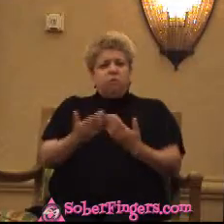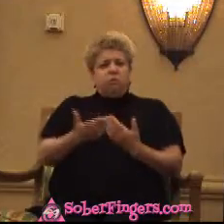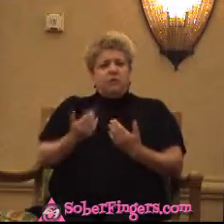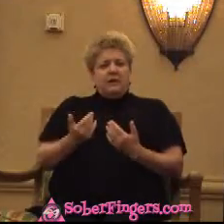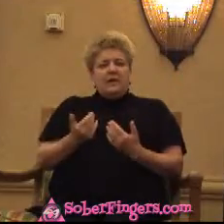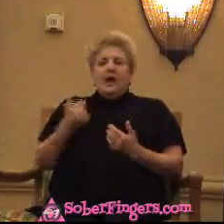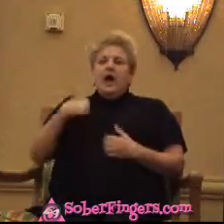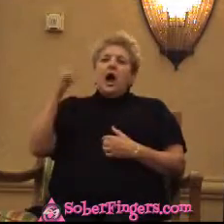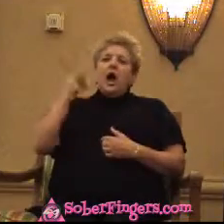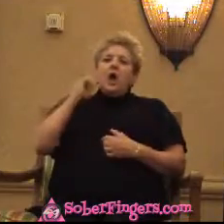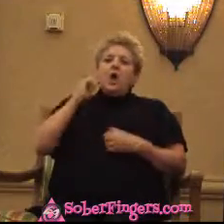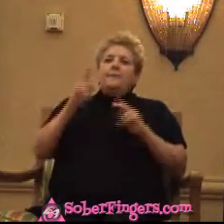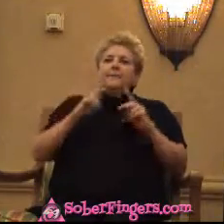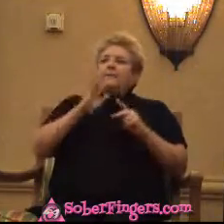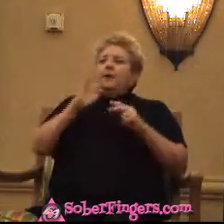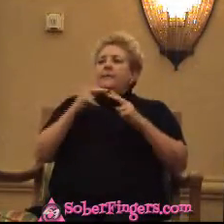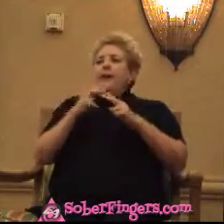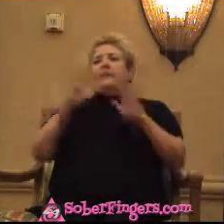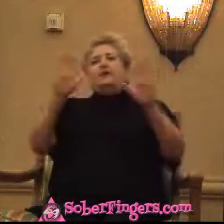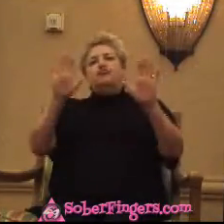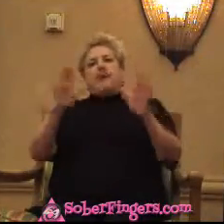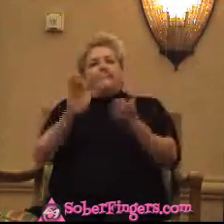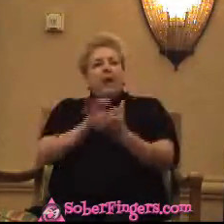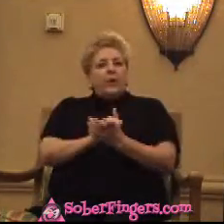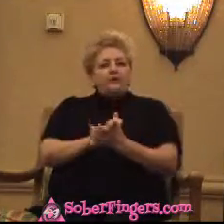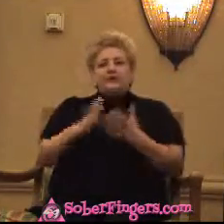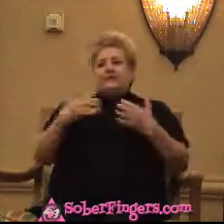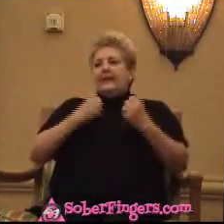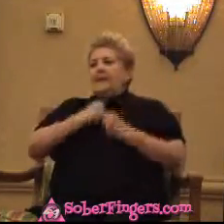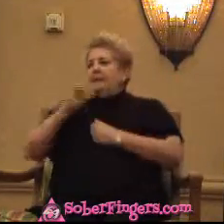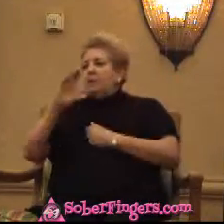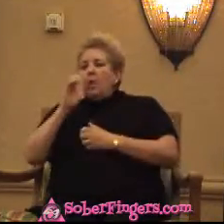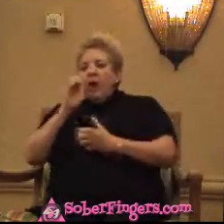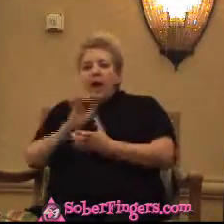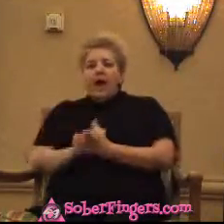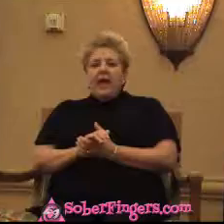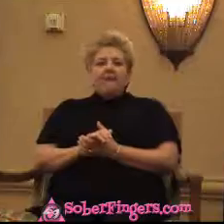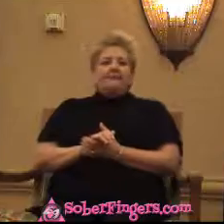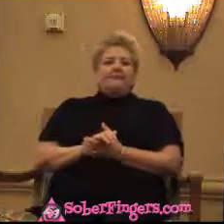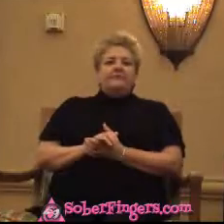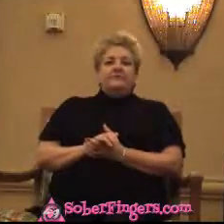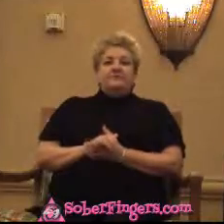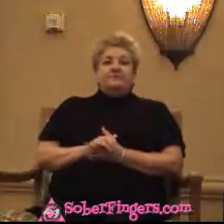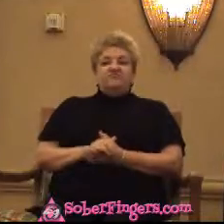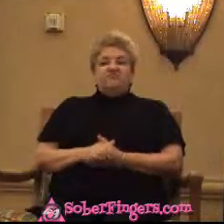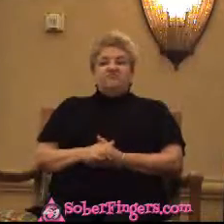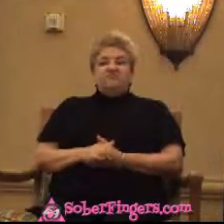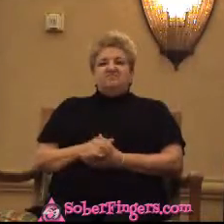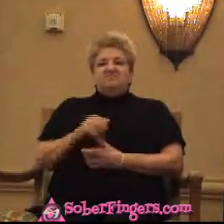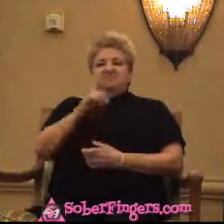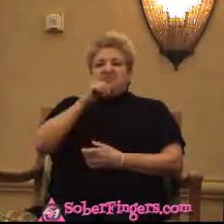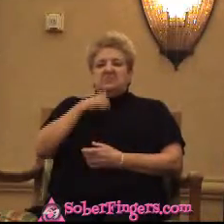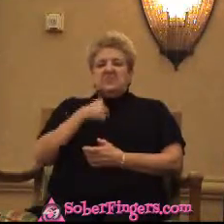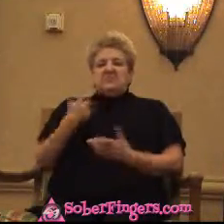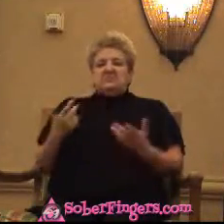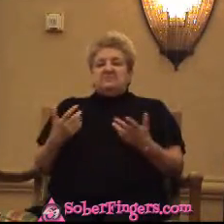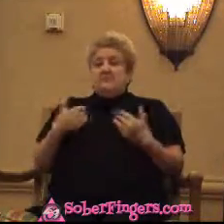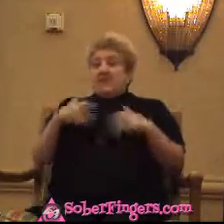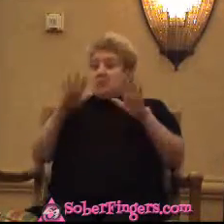great marriages, and they got along with their wives, and that wasn't a problem. Not me. They had these great jobs, and they liked going